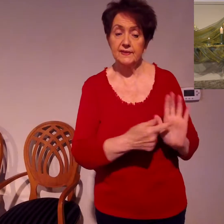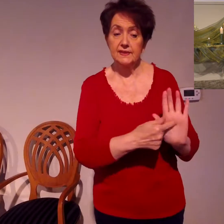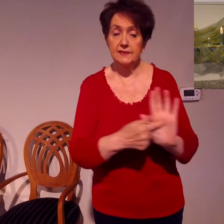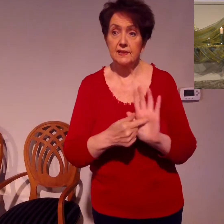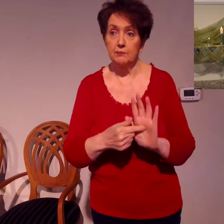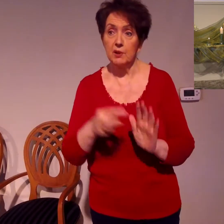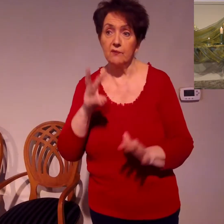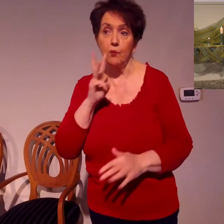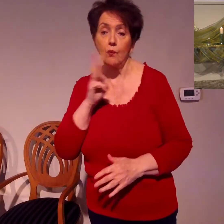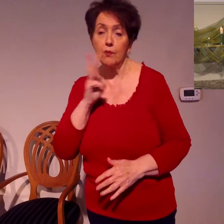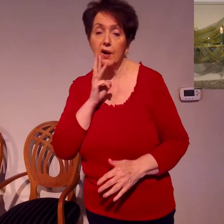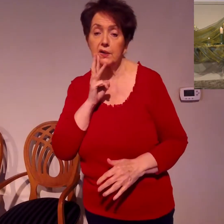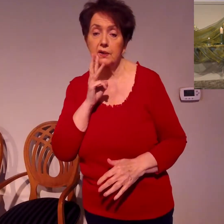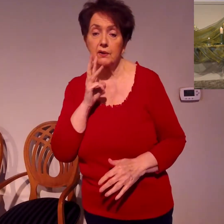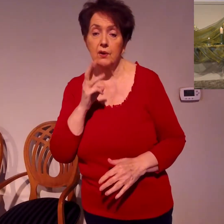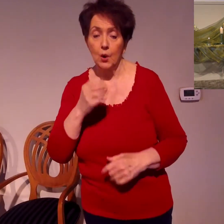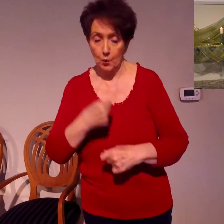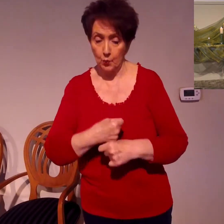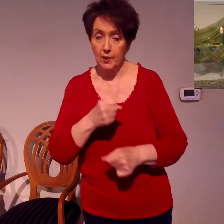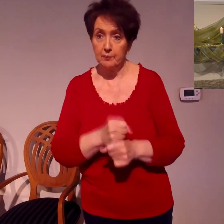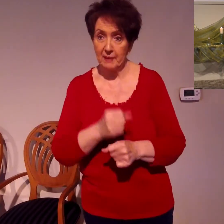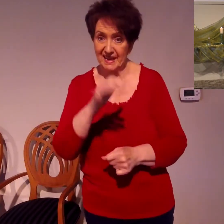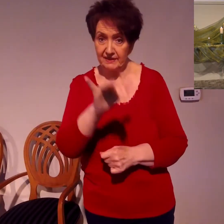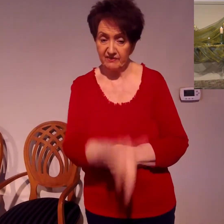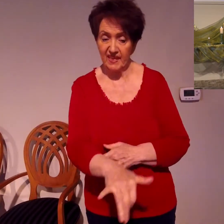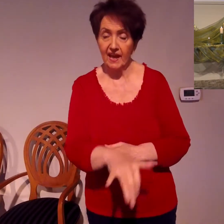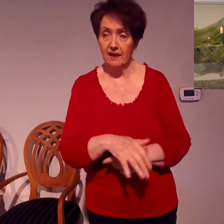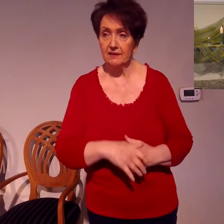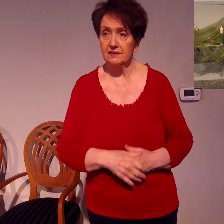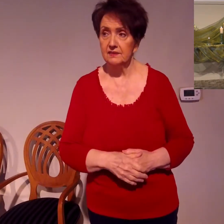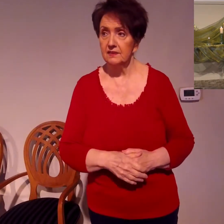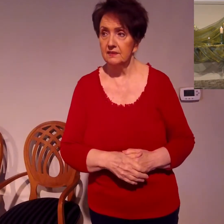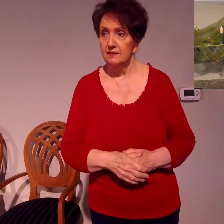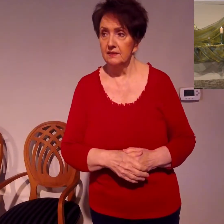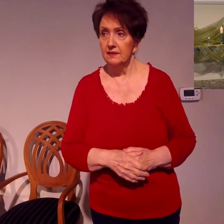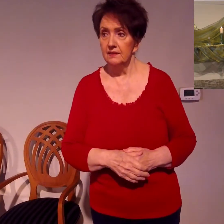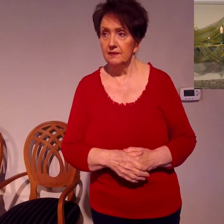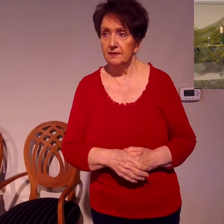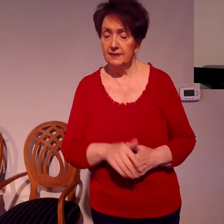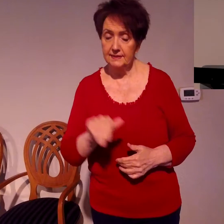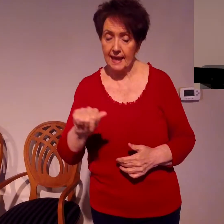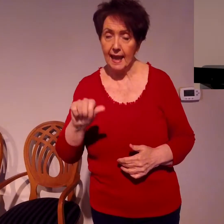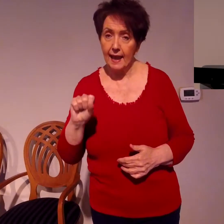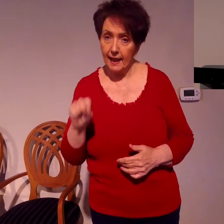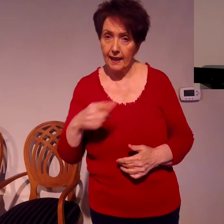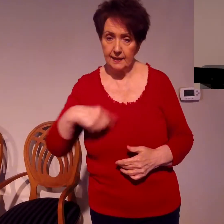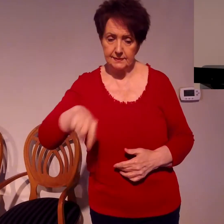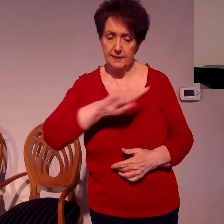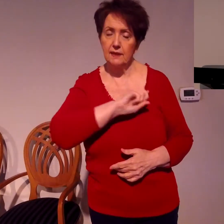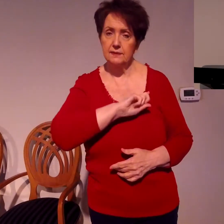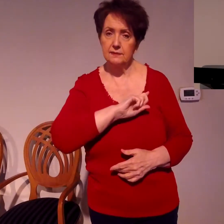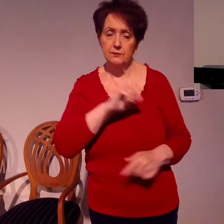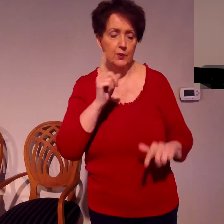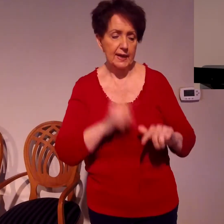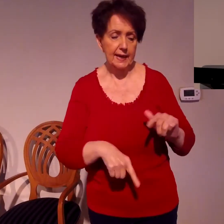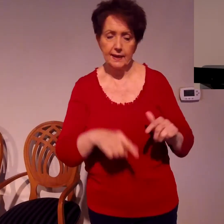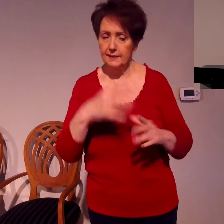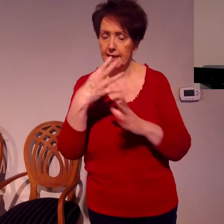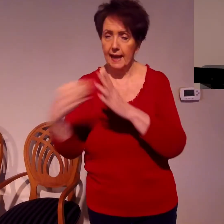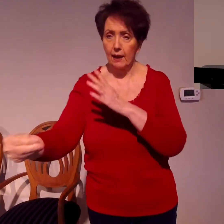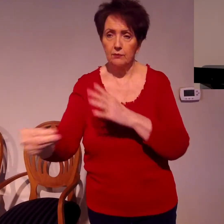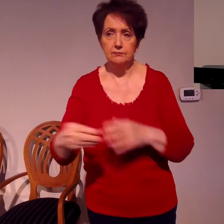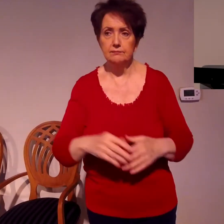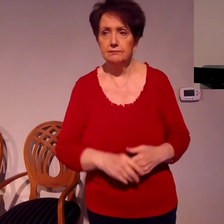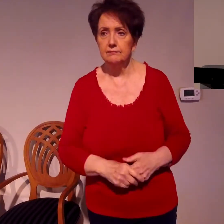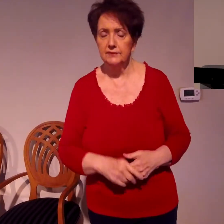vast majority of what we're made up of, so it is as us too. We can't get out of it. It is